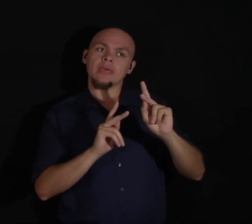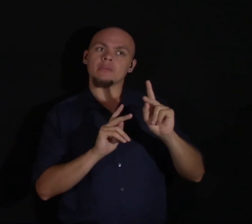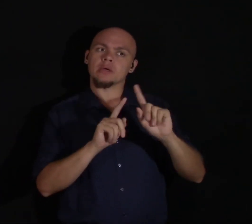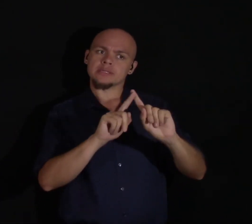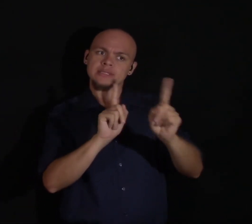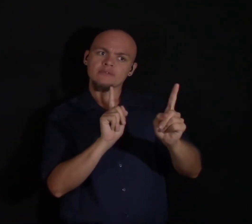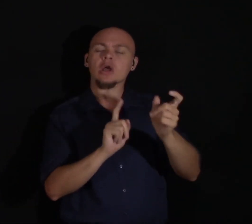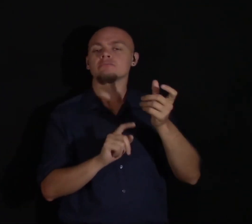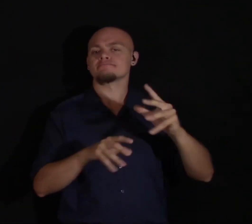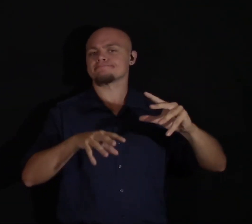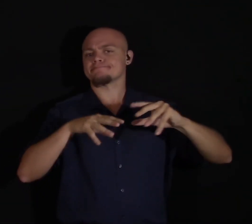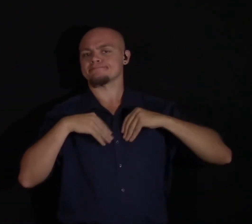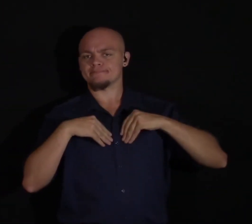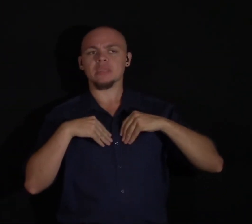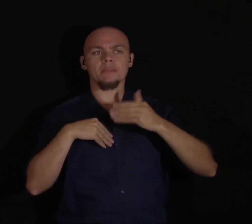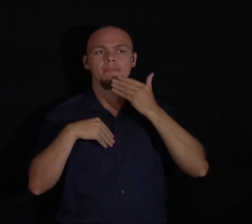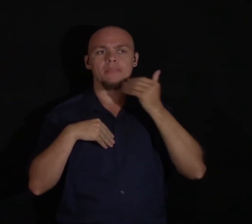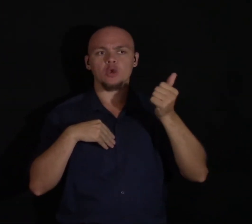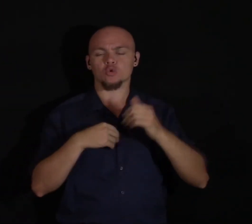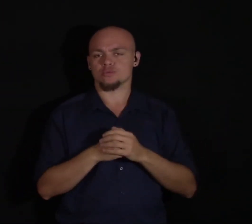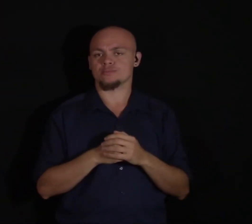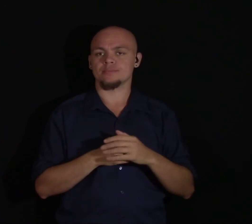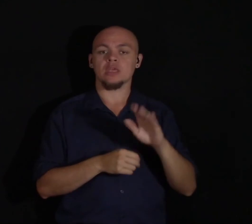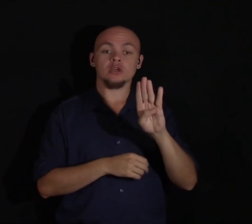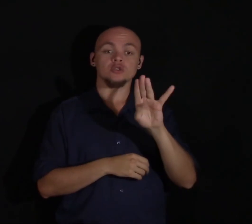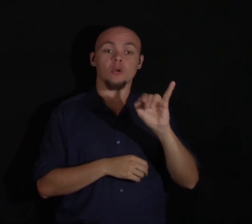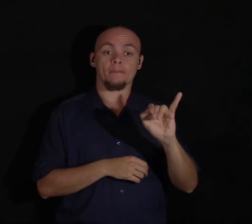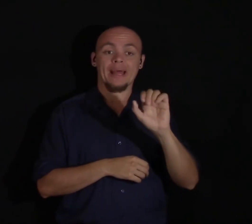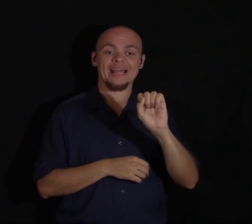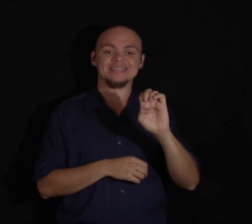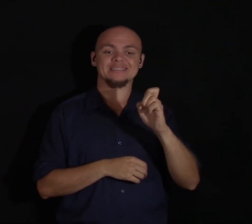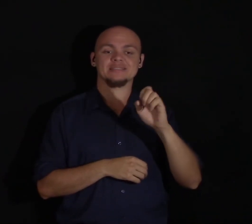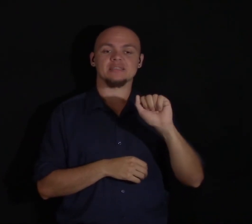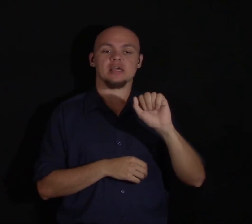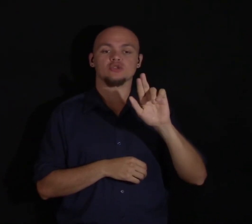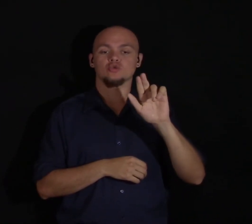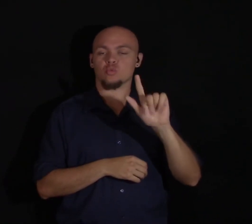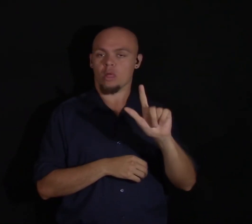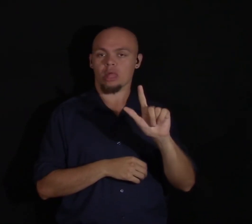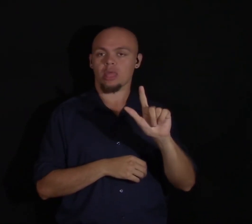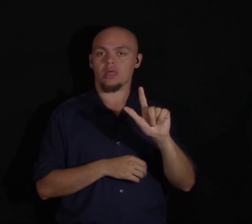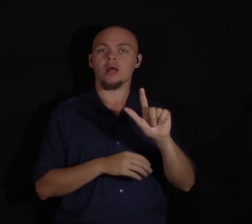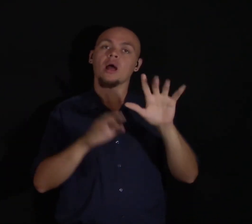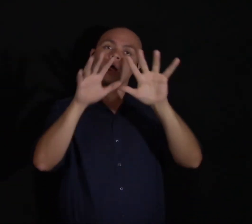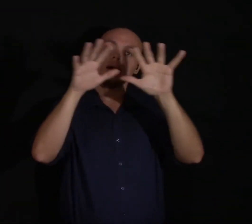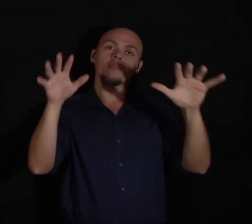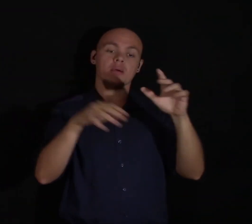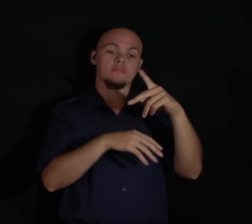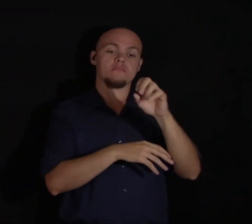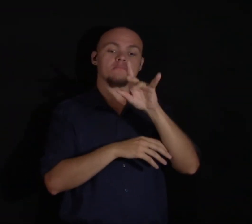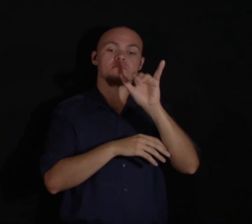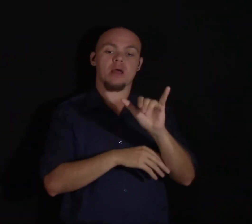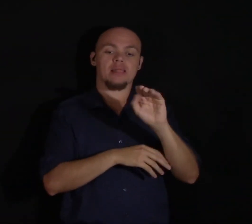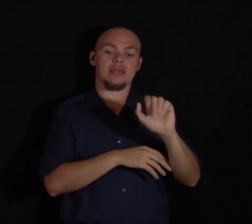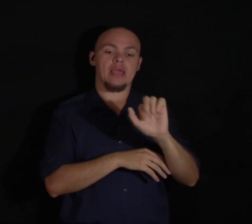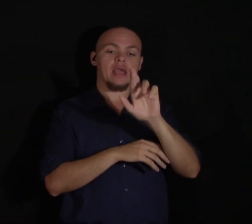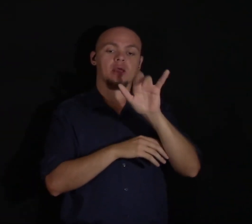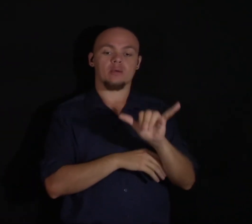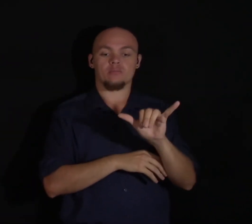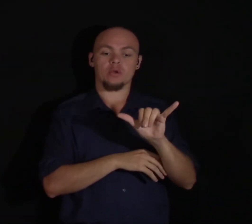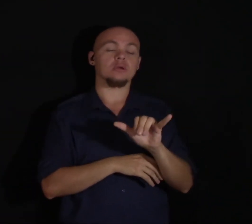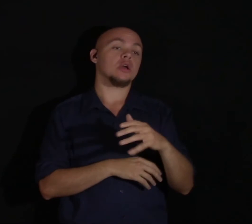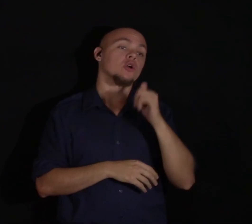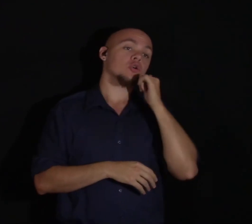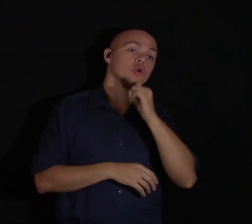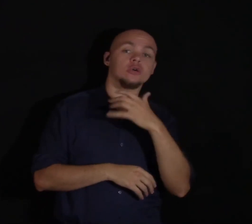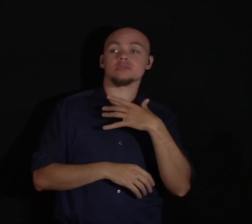different. As somebody that falls under the bisexual umbrella, the polyamorous community is the most accepting of that. You like girls, that's great. You like guys, that's